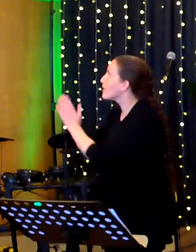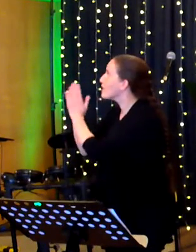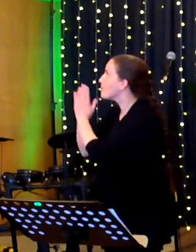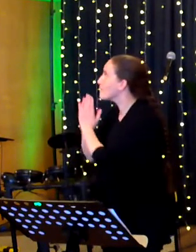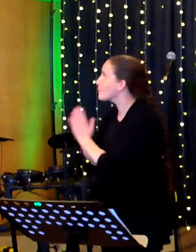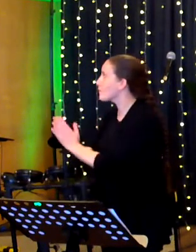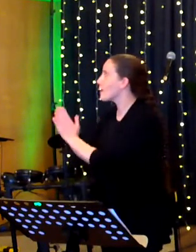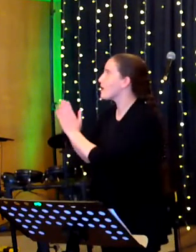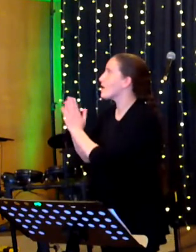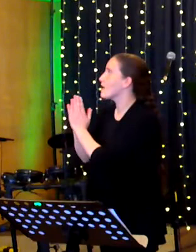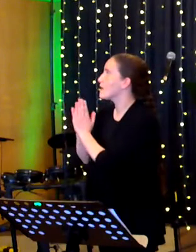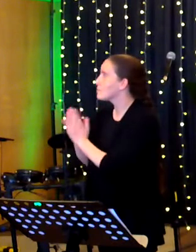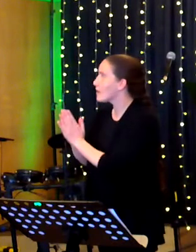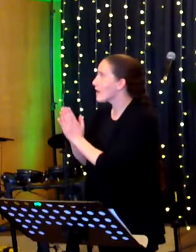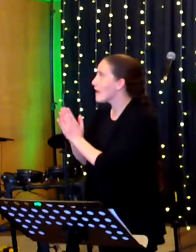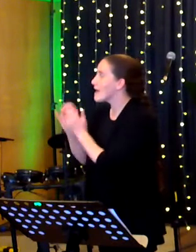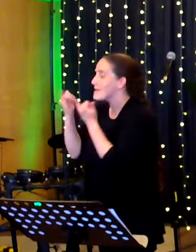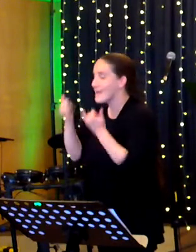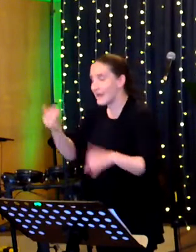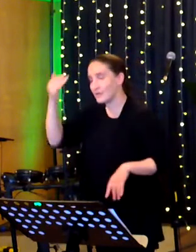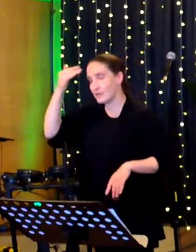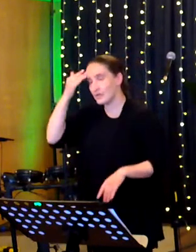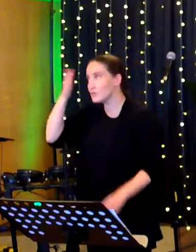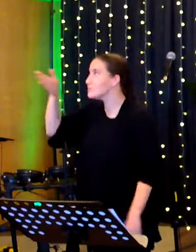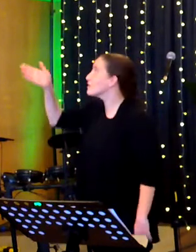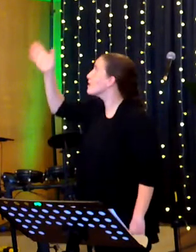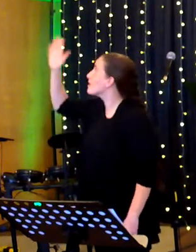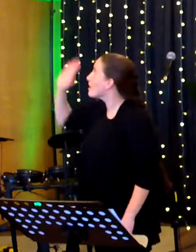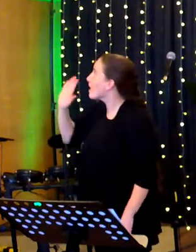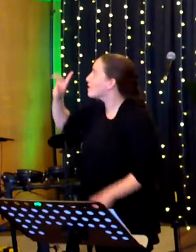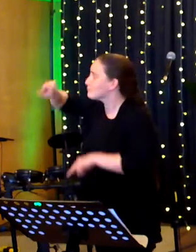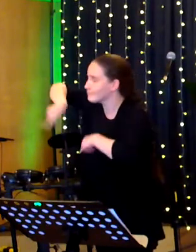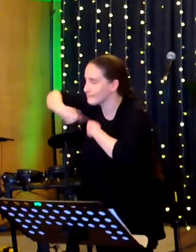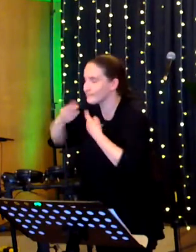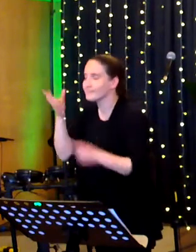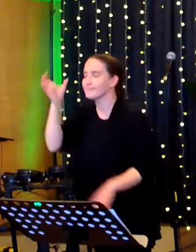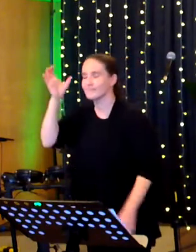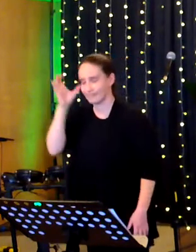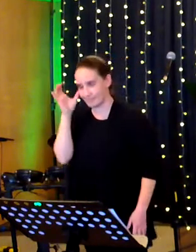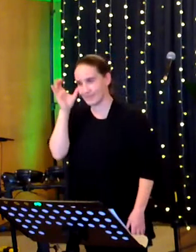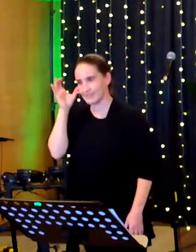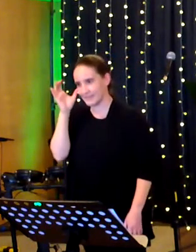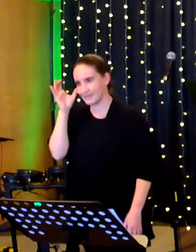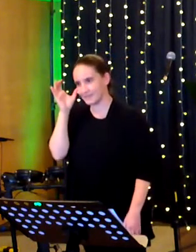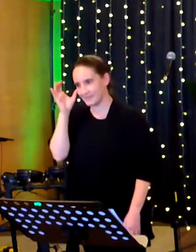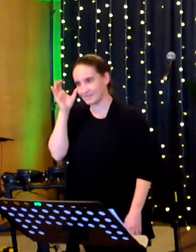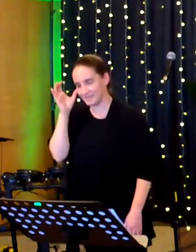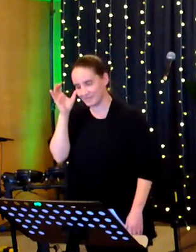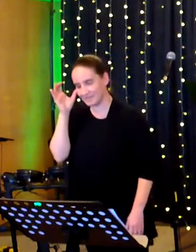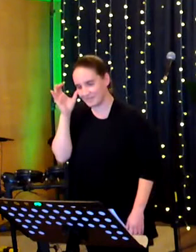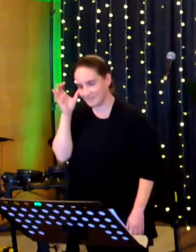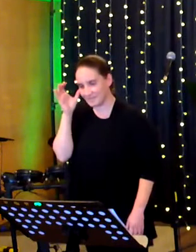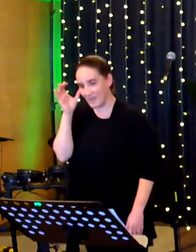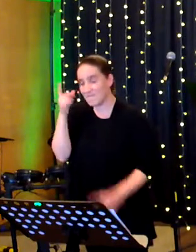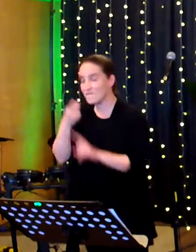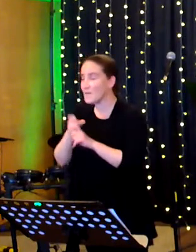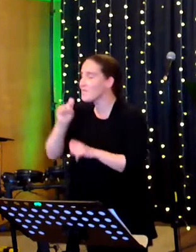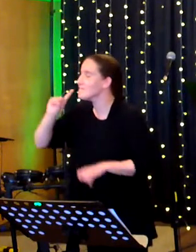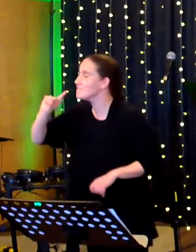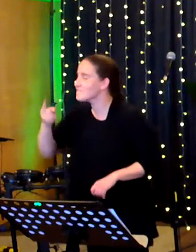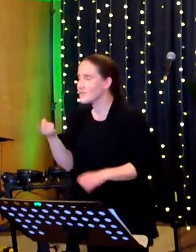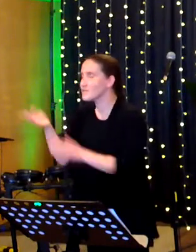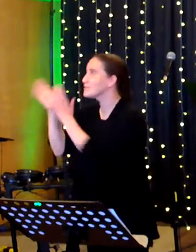temple. Can you imagine how he feels now, hearing that God has heard his prayers since the first